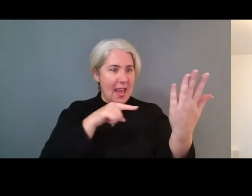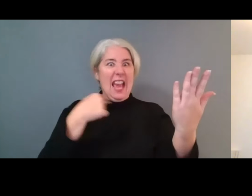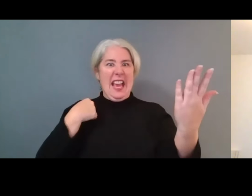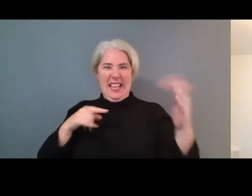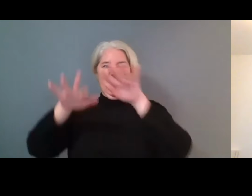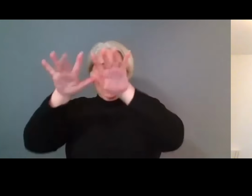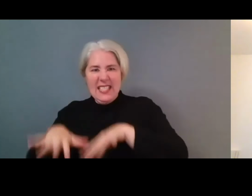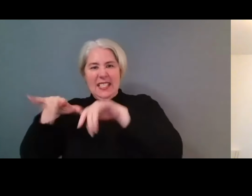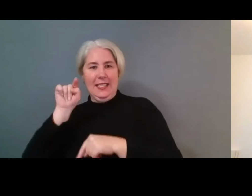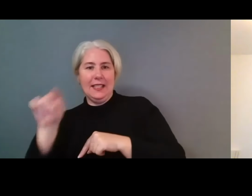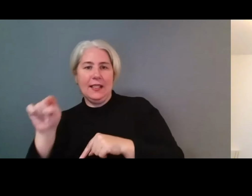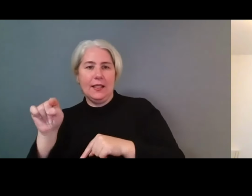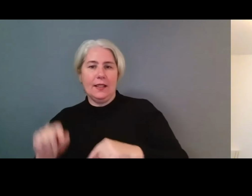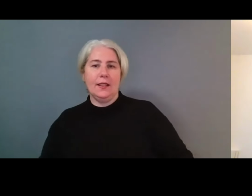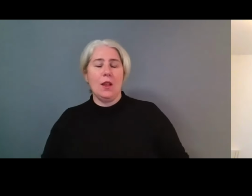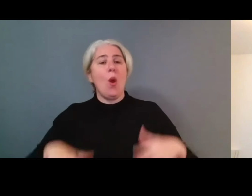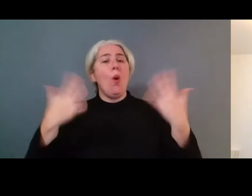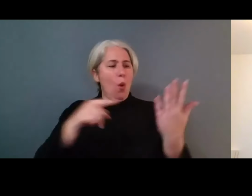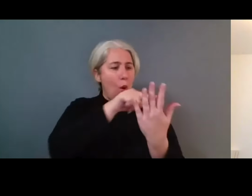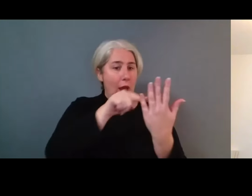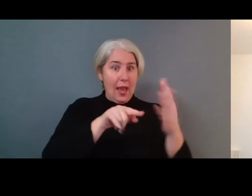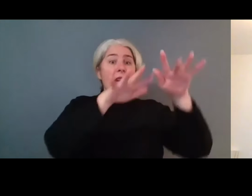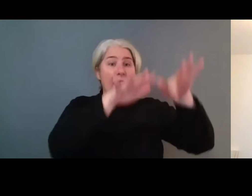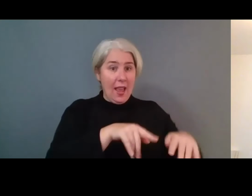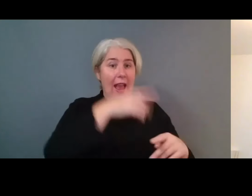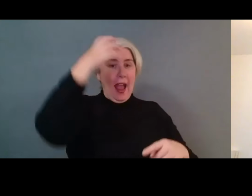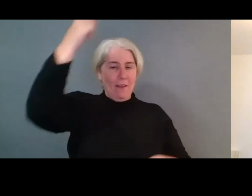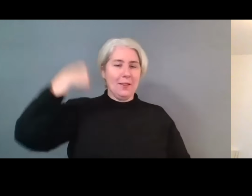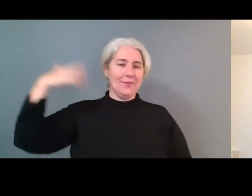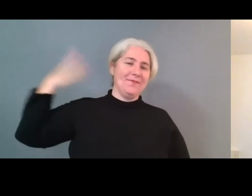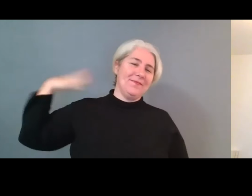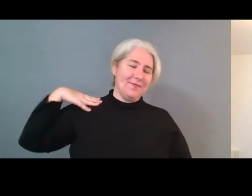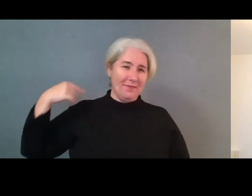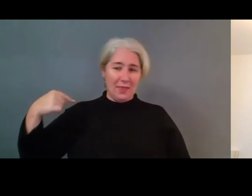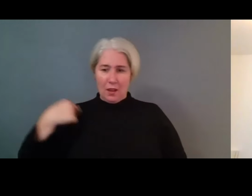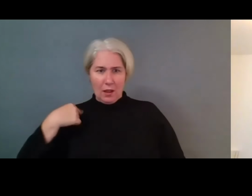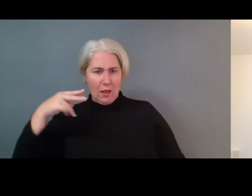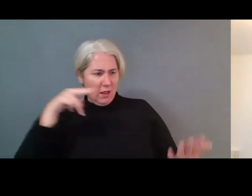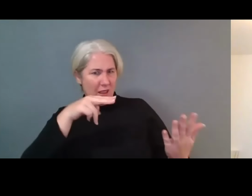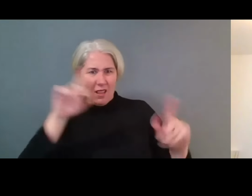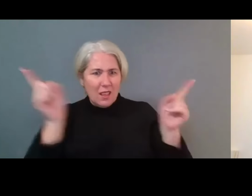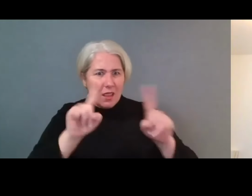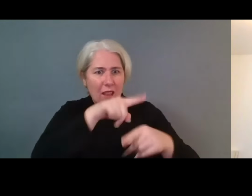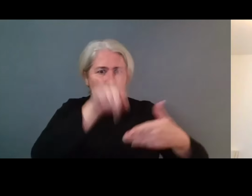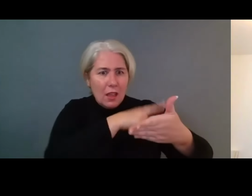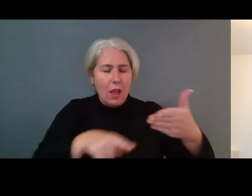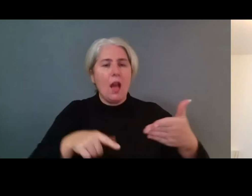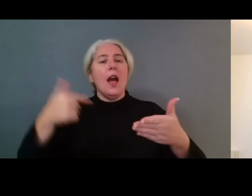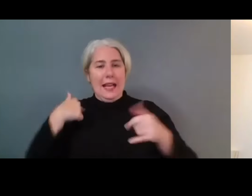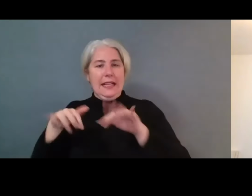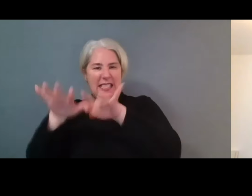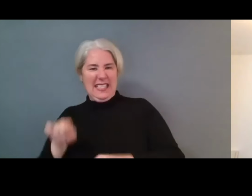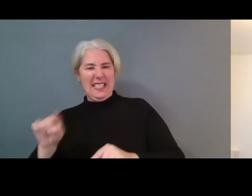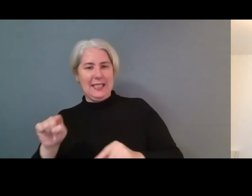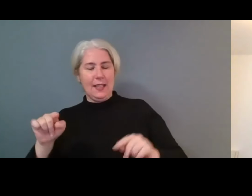facts that were not correct. If in sessions, it's really important because sessions